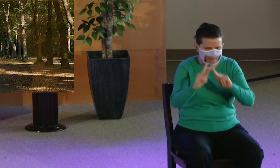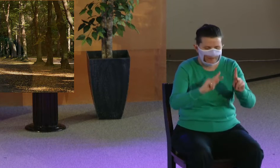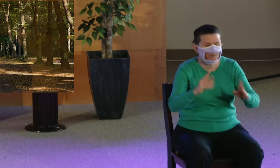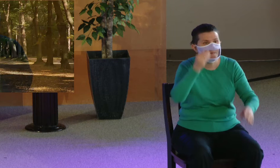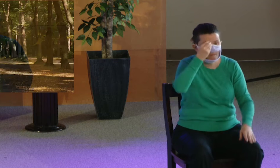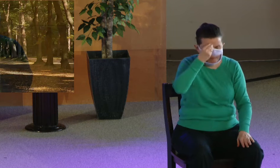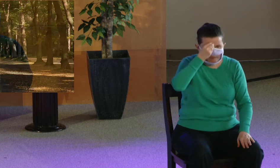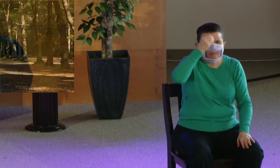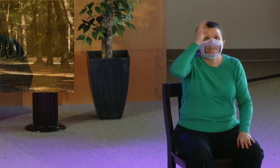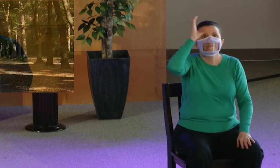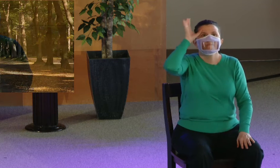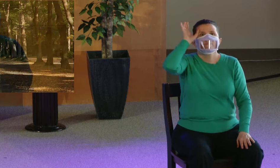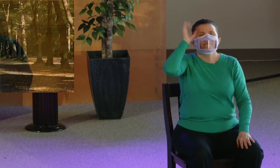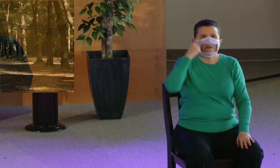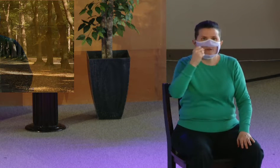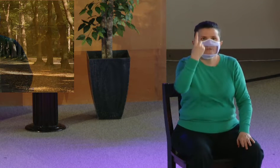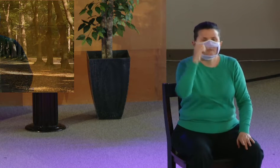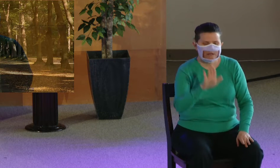There is only oneness.